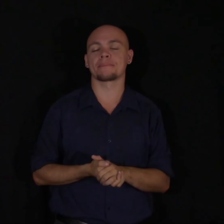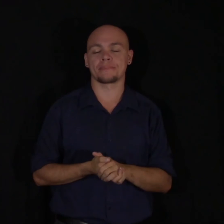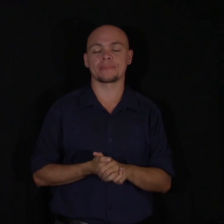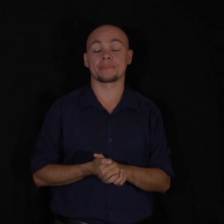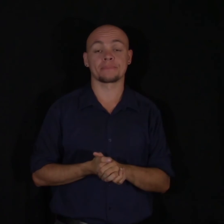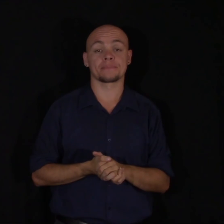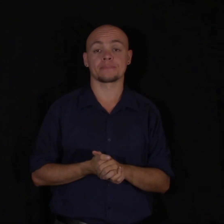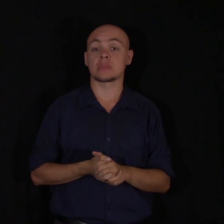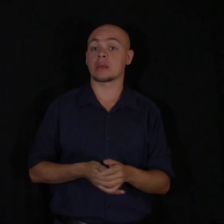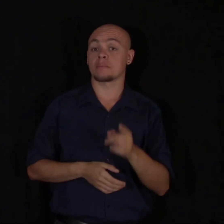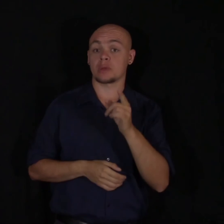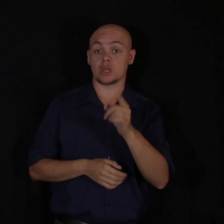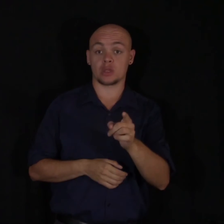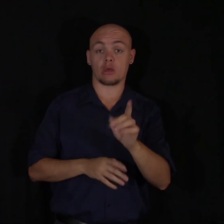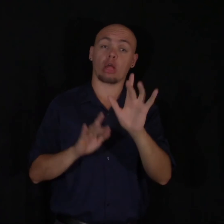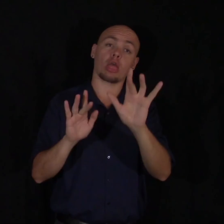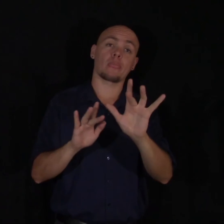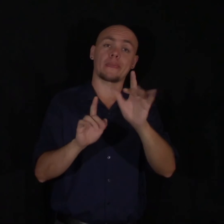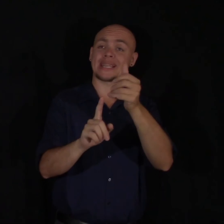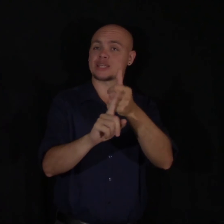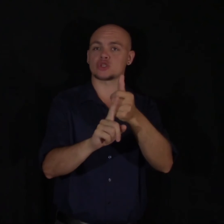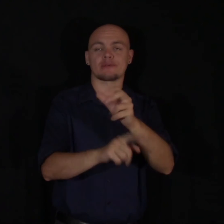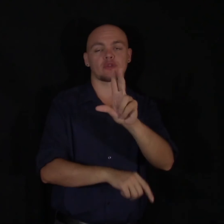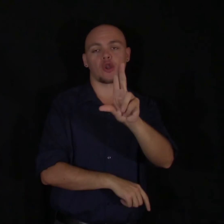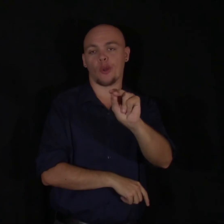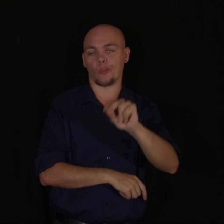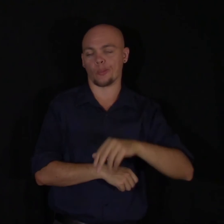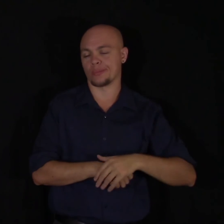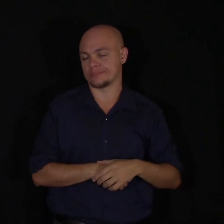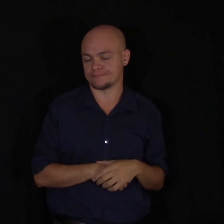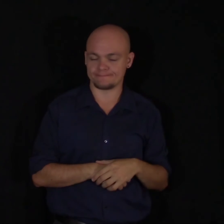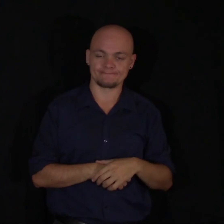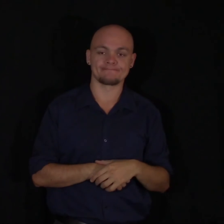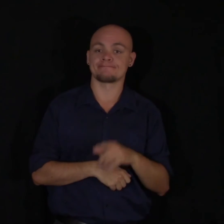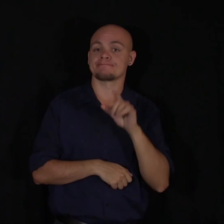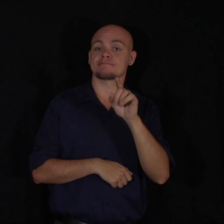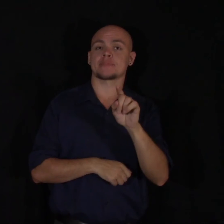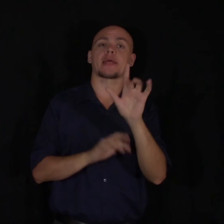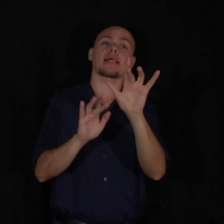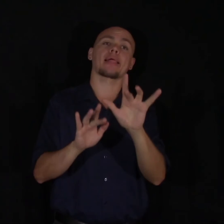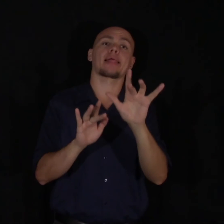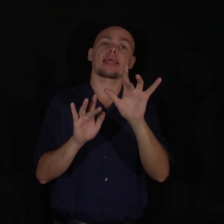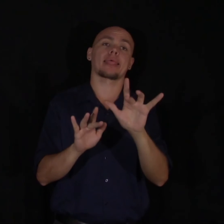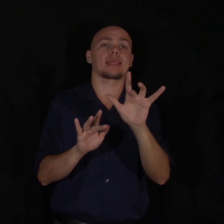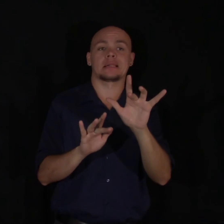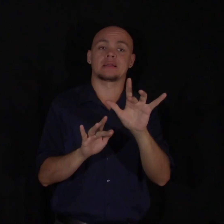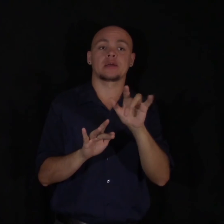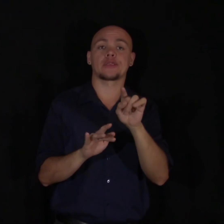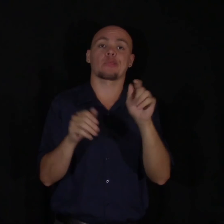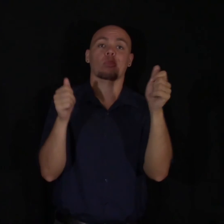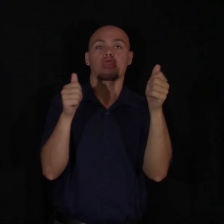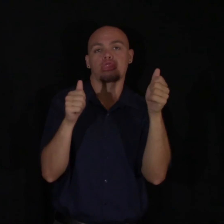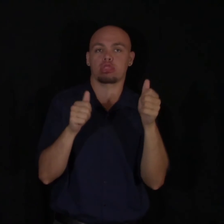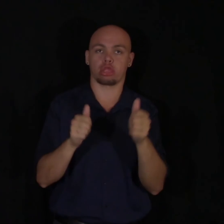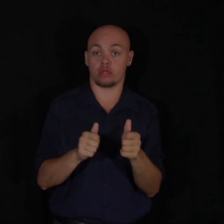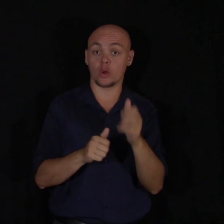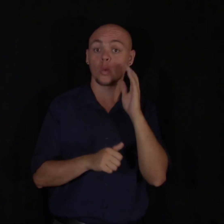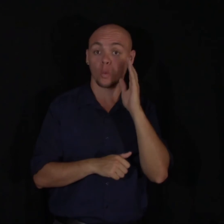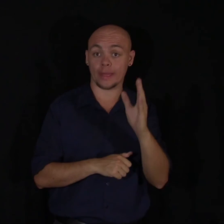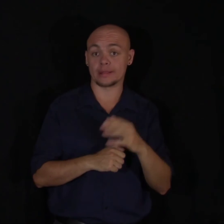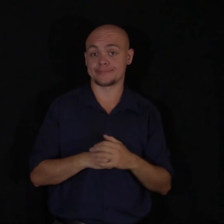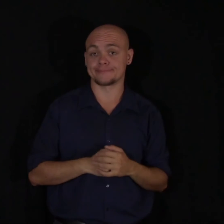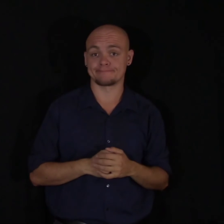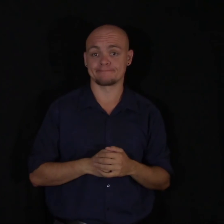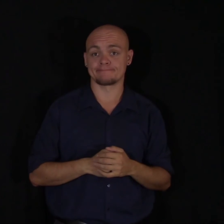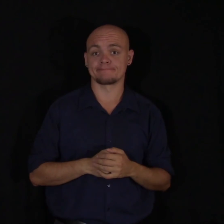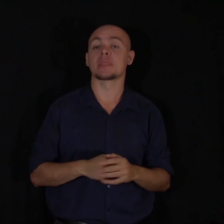But you cannot feel sorry for yourself. When you feel sorry for yourself, you will wither. But there's